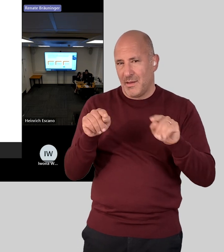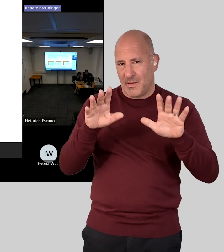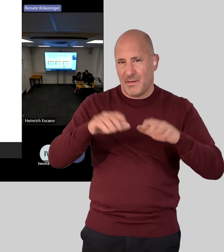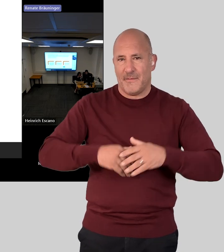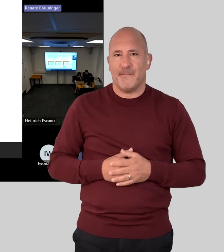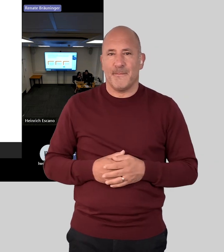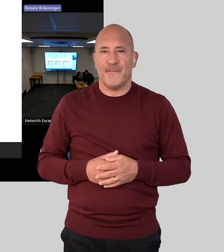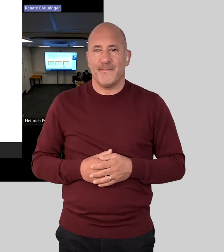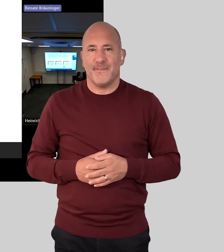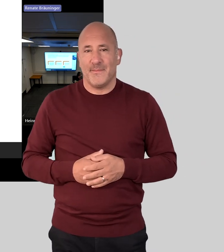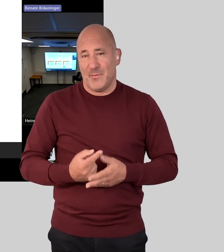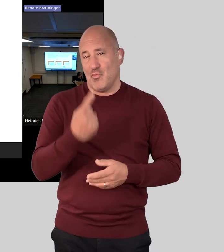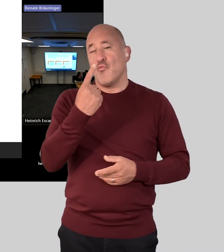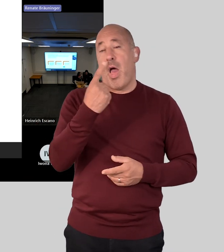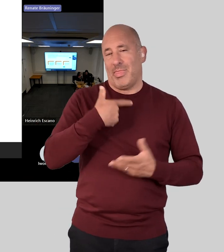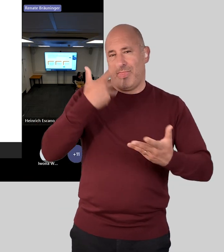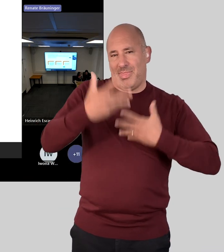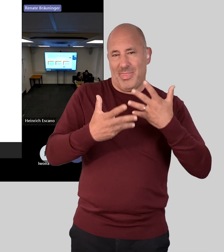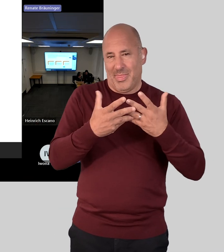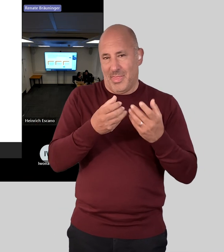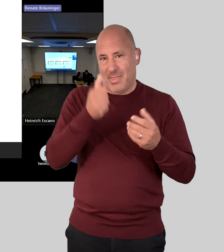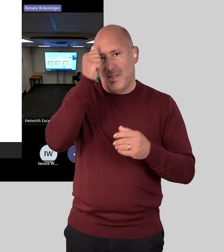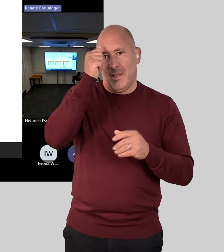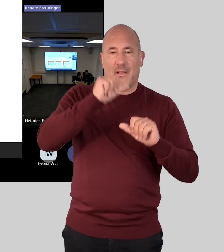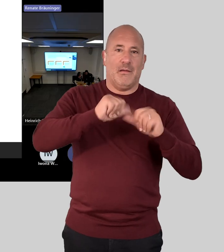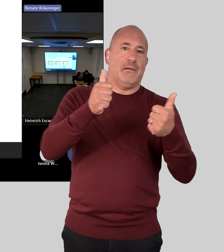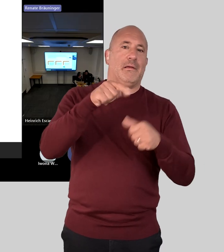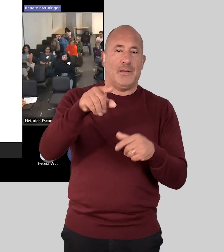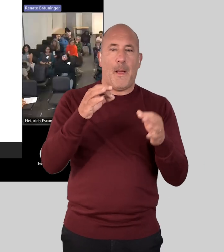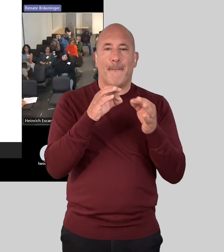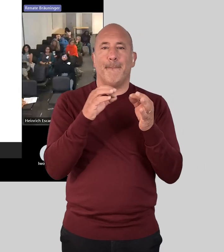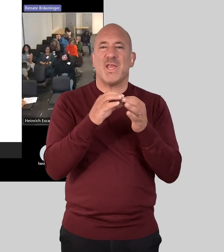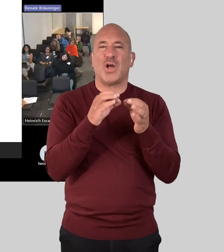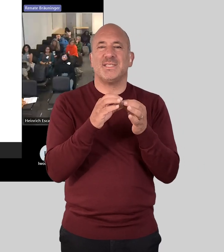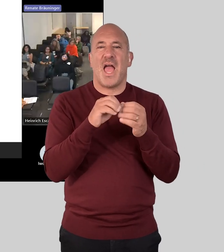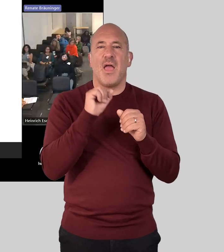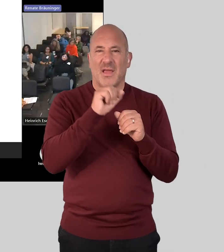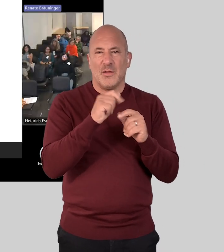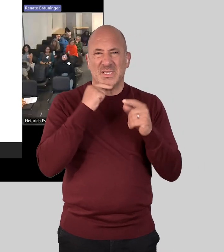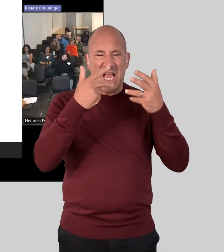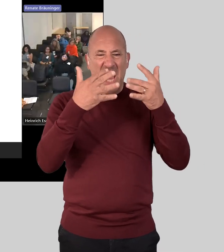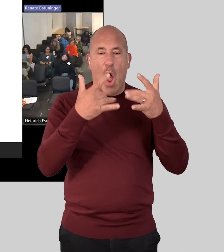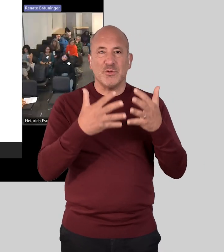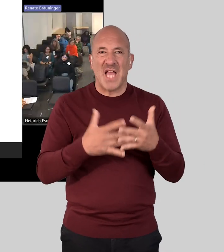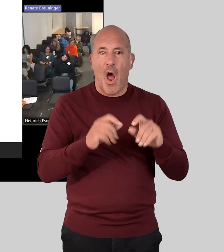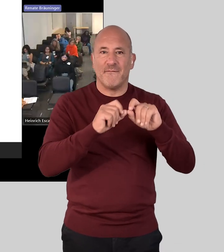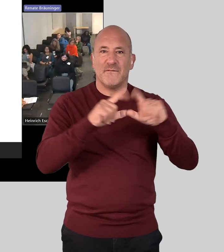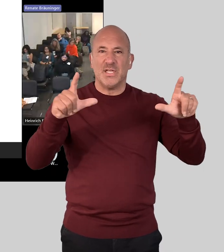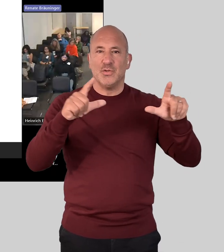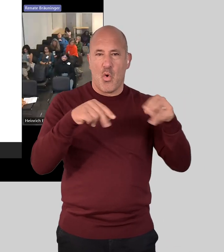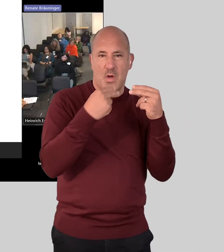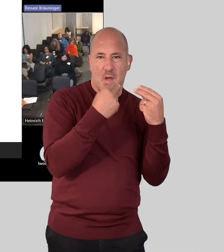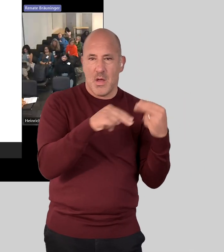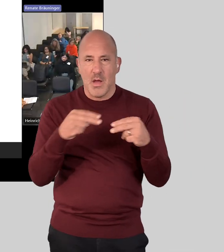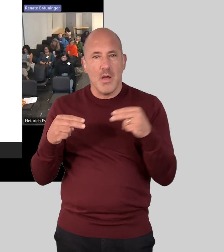aesthetic related to them. One of my examples will be the infamous use of the Keersmaeker's